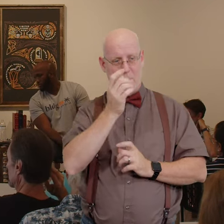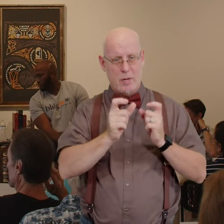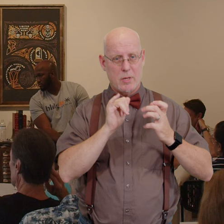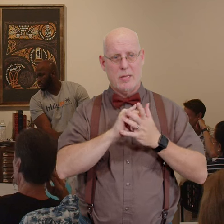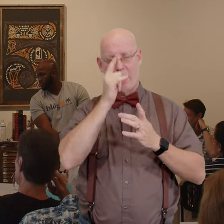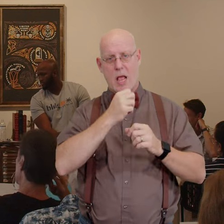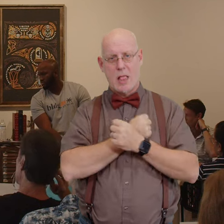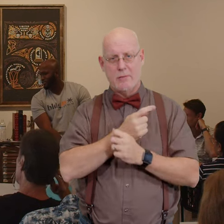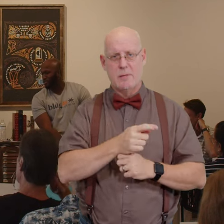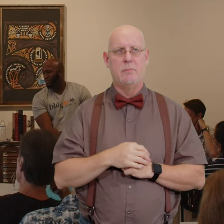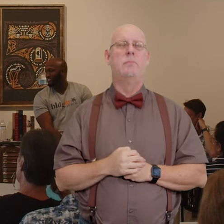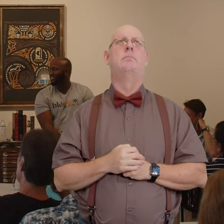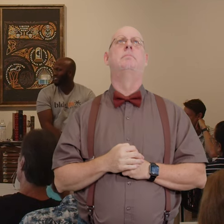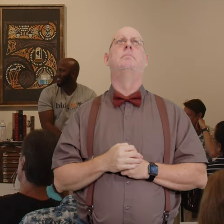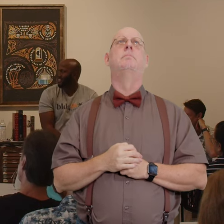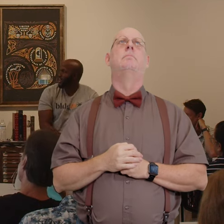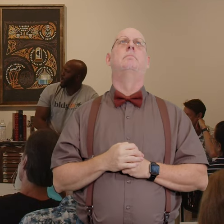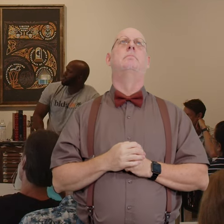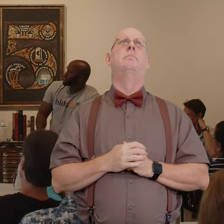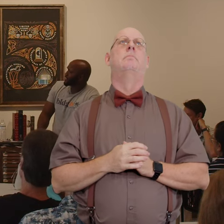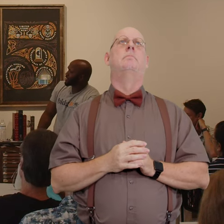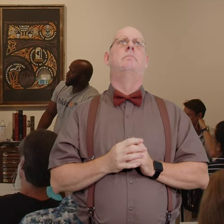tell people that God loves them?